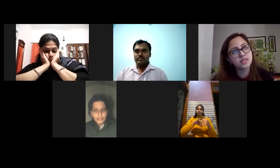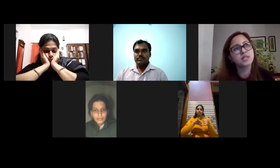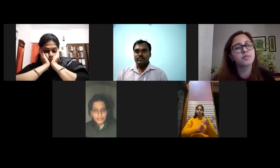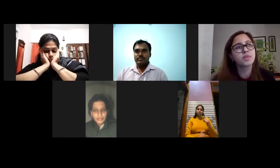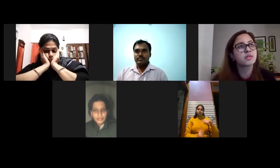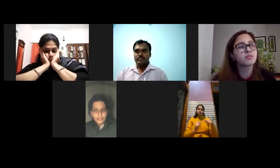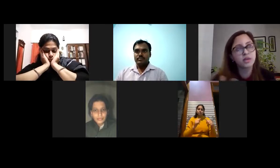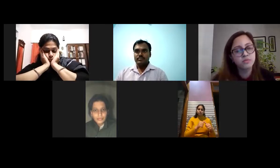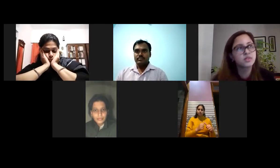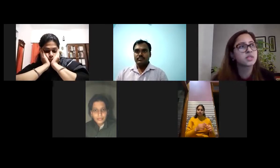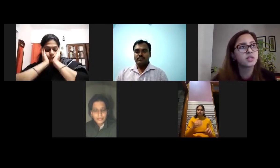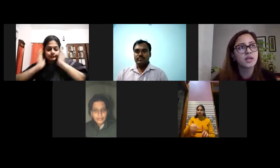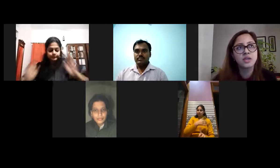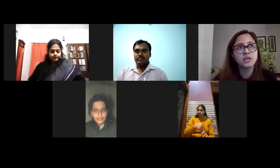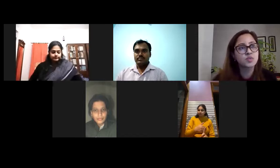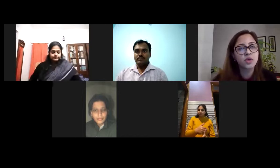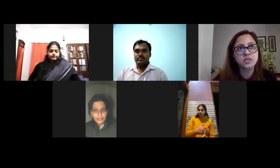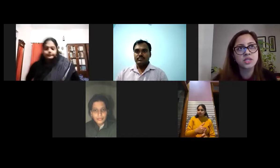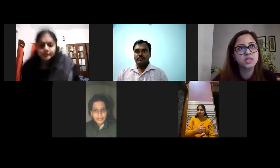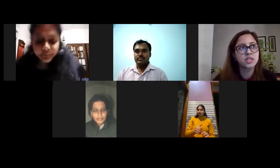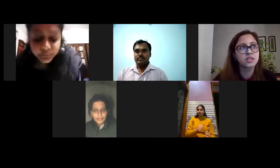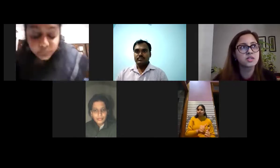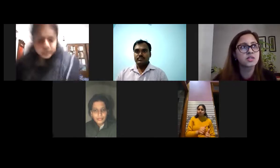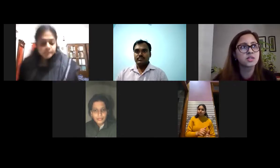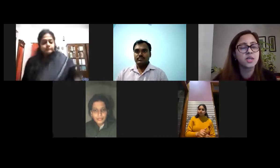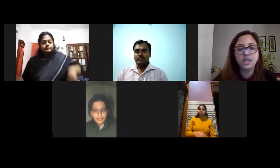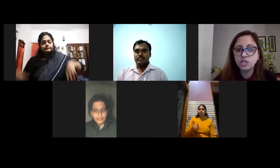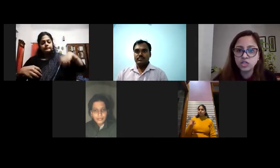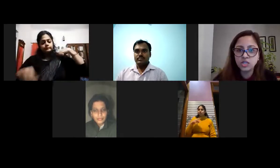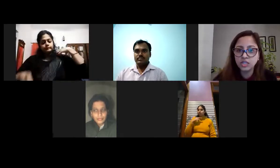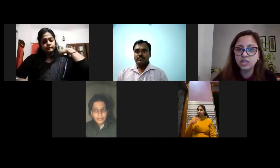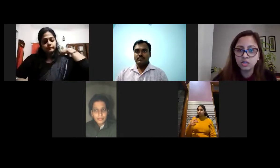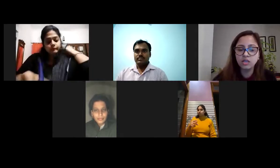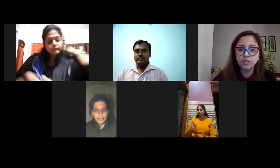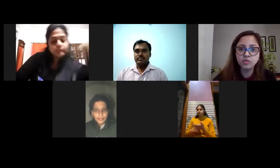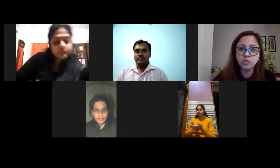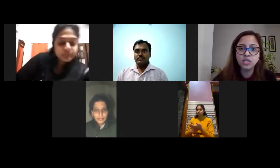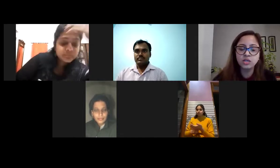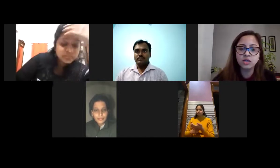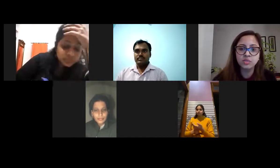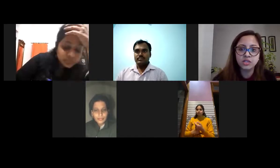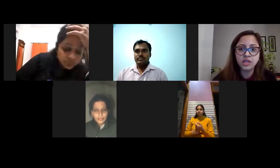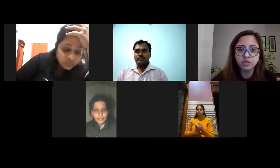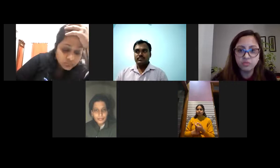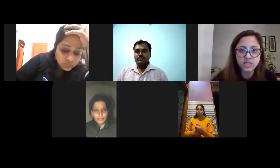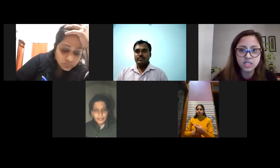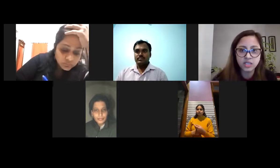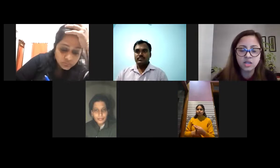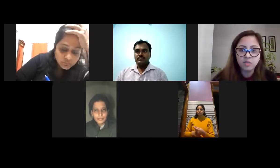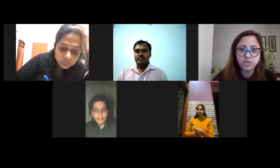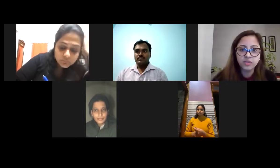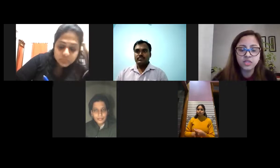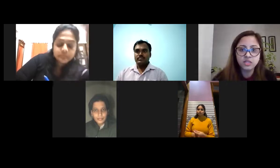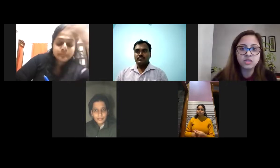a back step and then back foot. And then he responds and he says that initially he did think about putting Bertha in